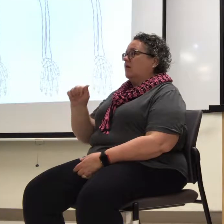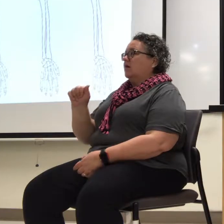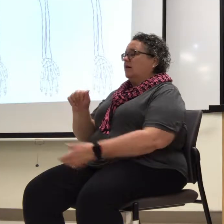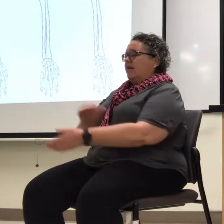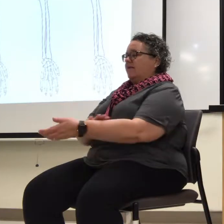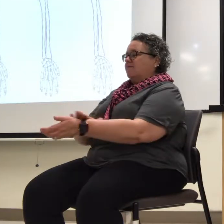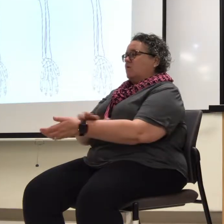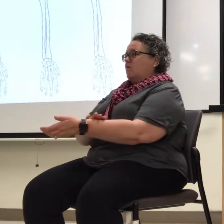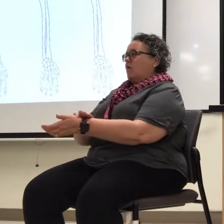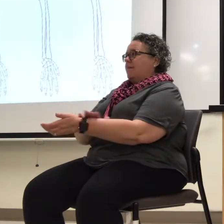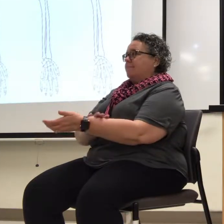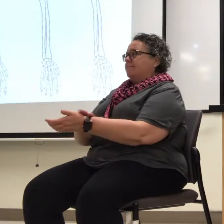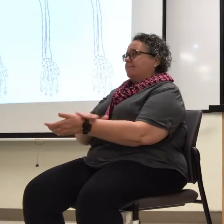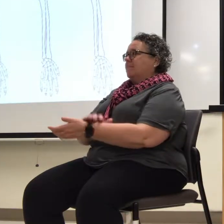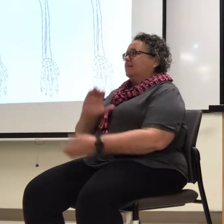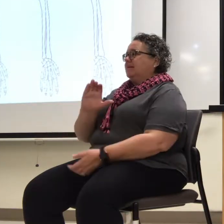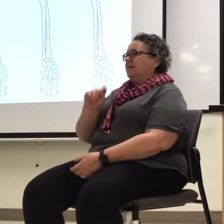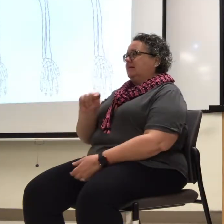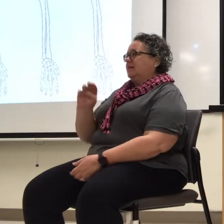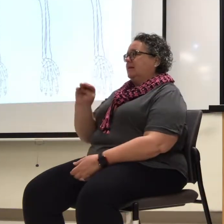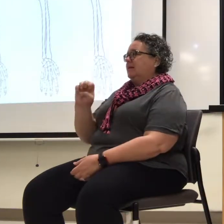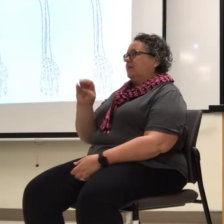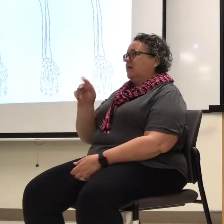CT membrane